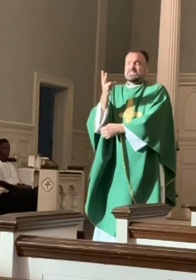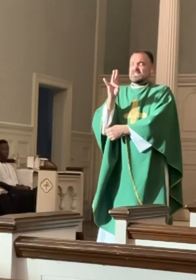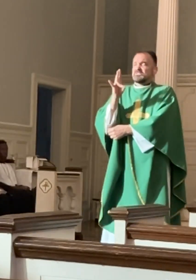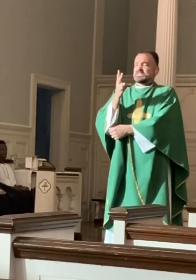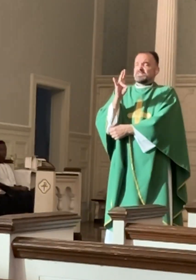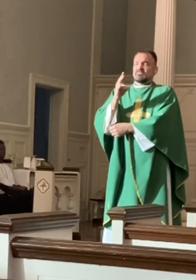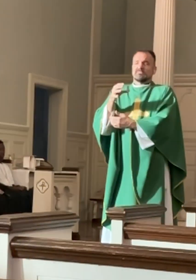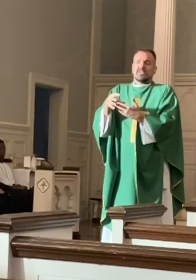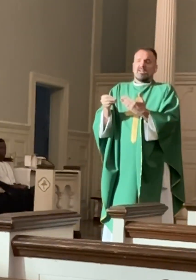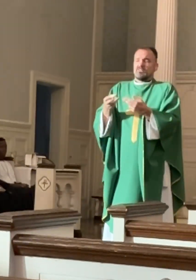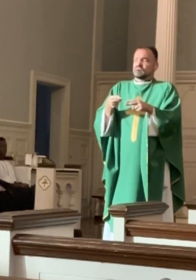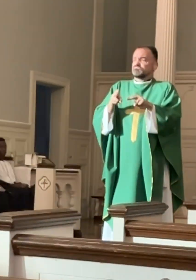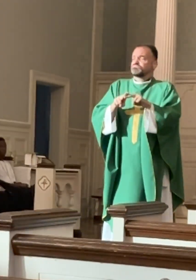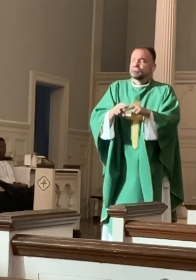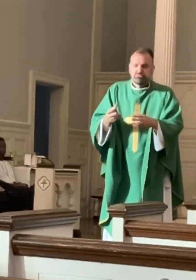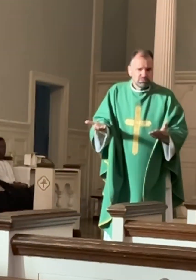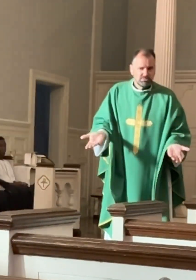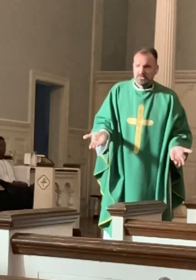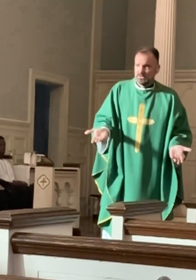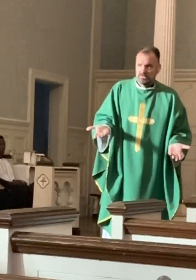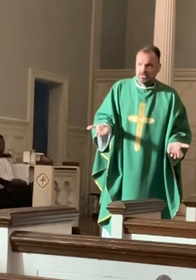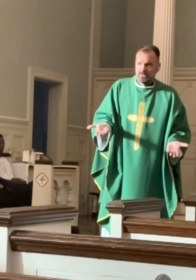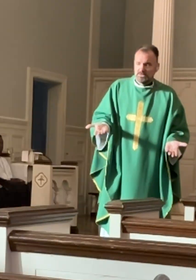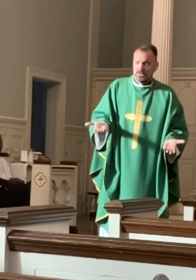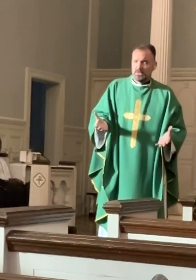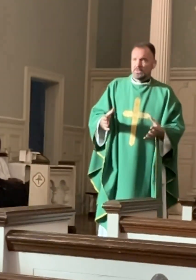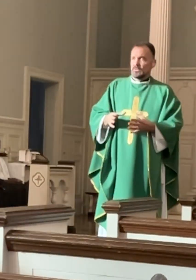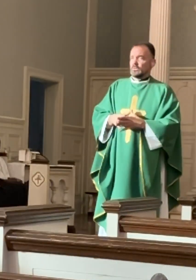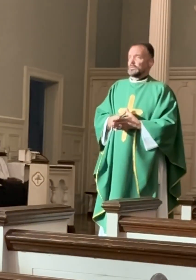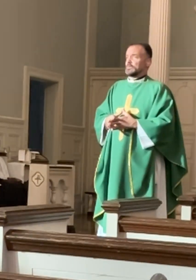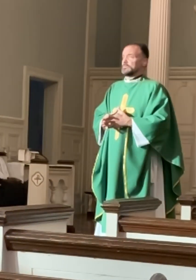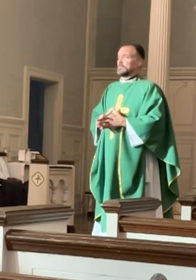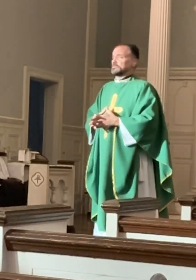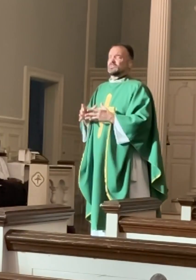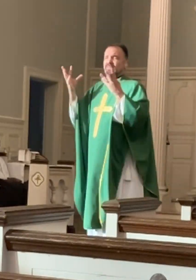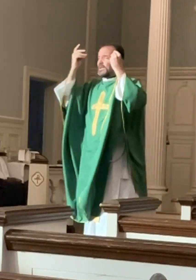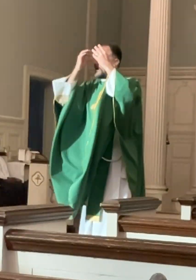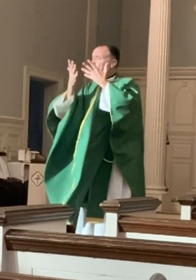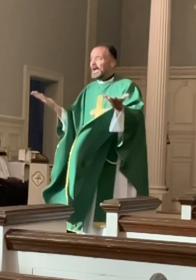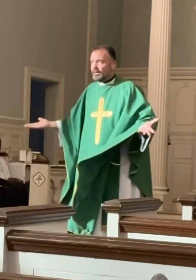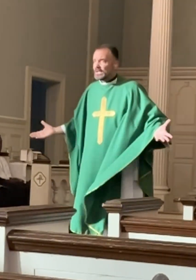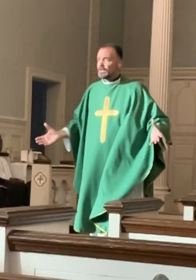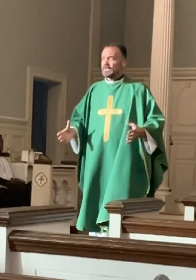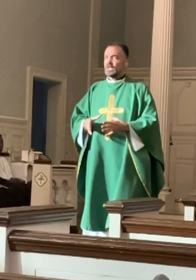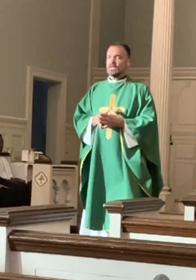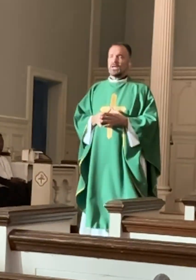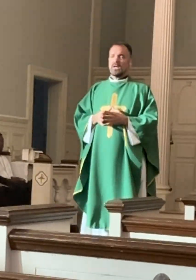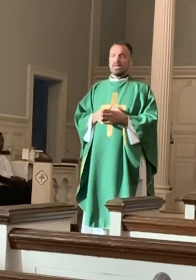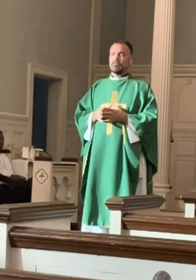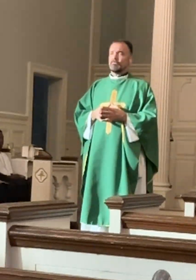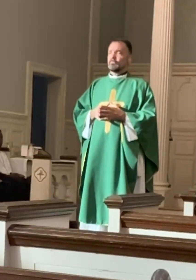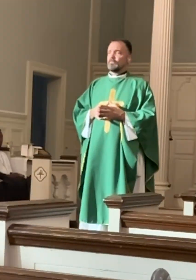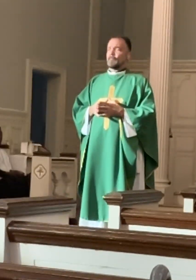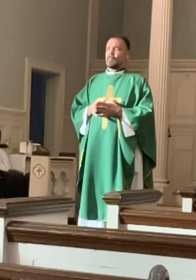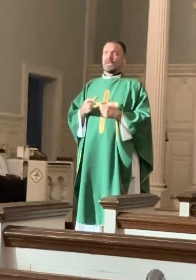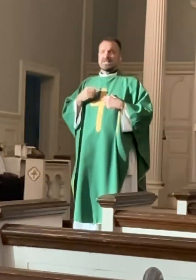200 or so families that we have registered in. parish talk really only amounts to a $17